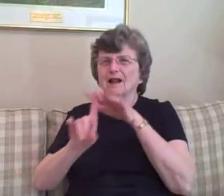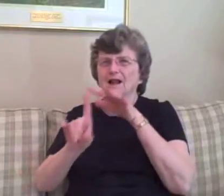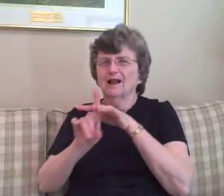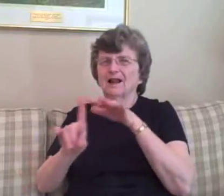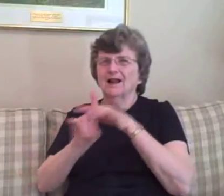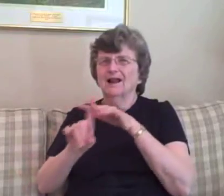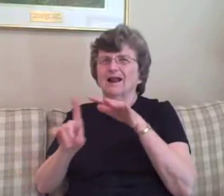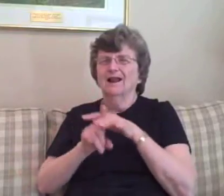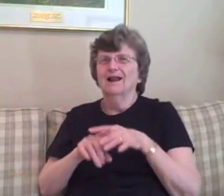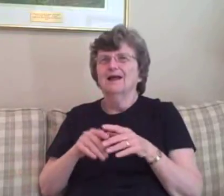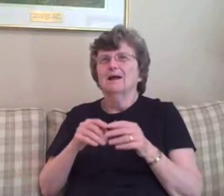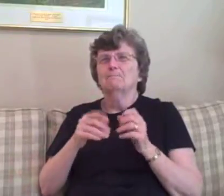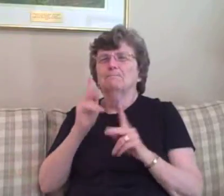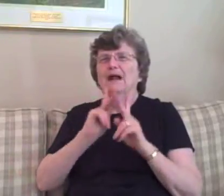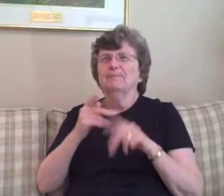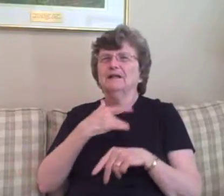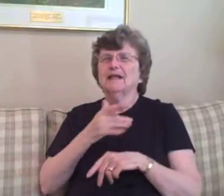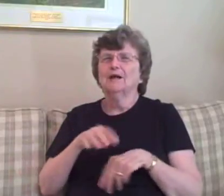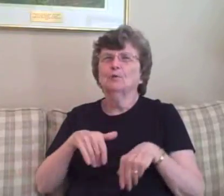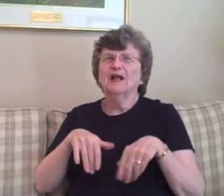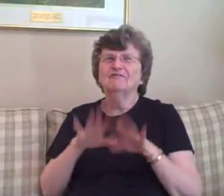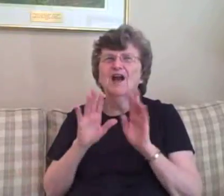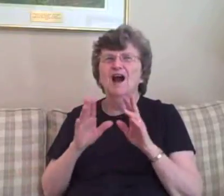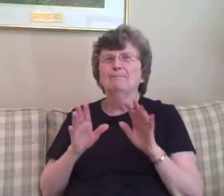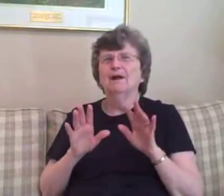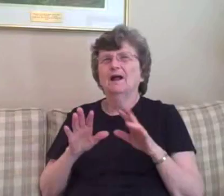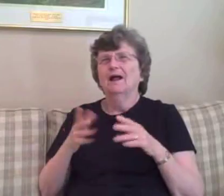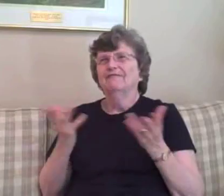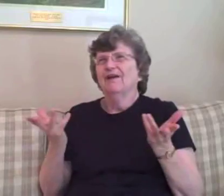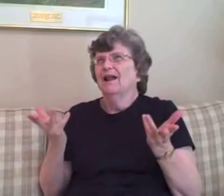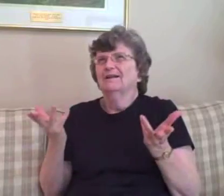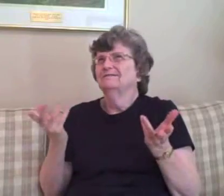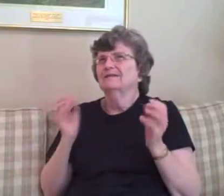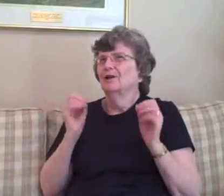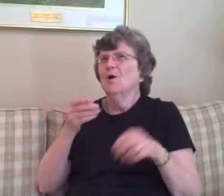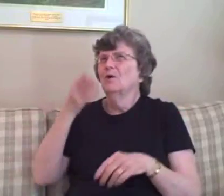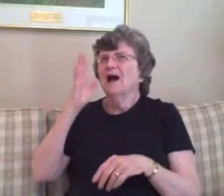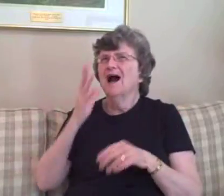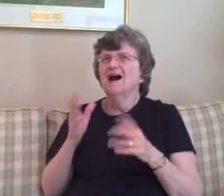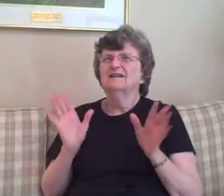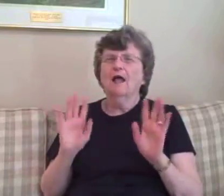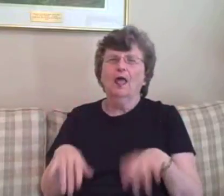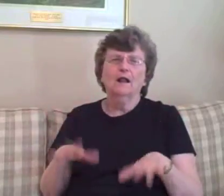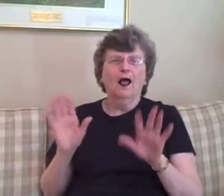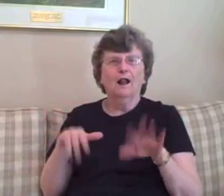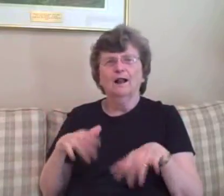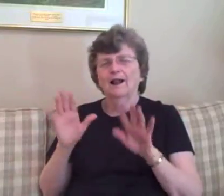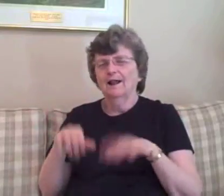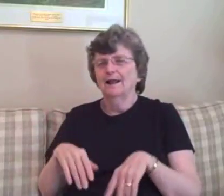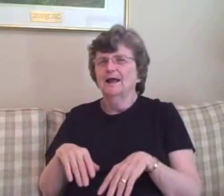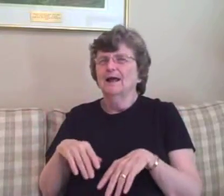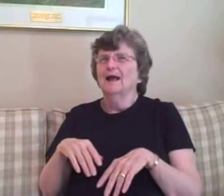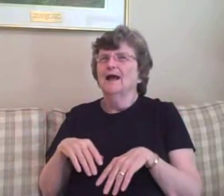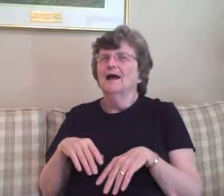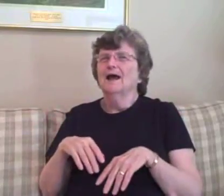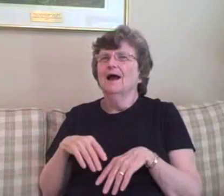There are a lot of problems that happen in our life, and people tend to just give up and lose faith and lose